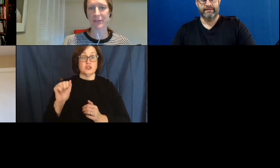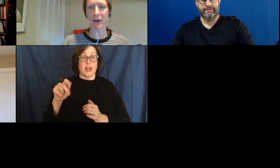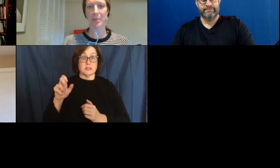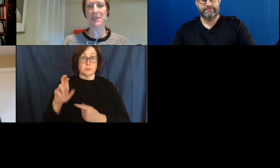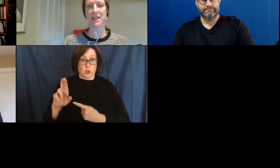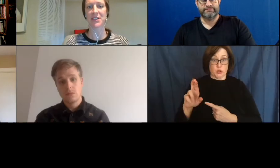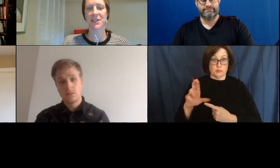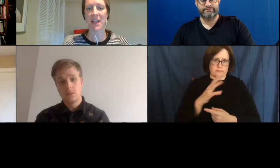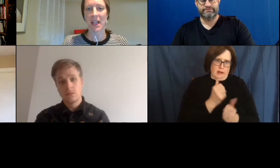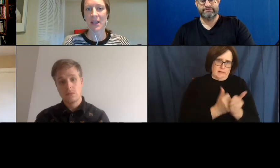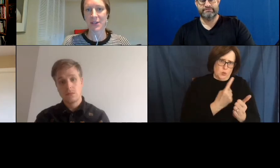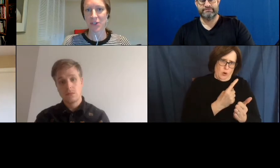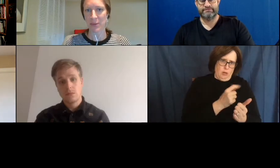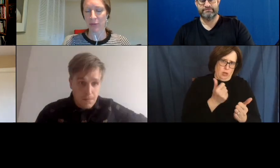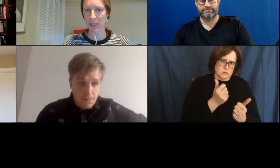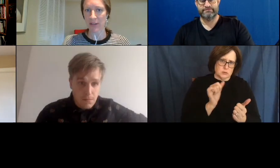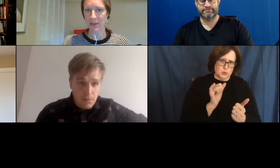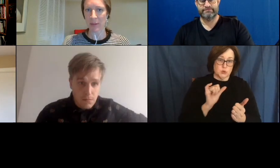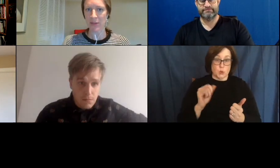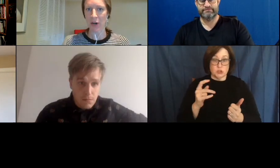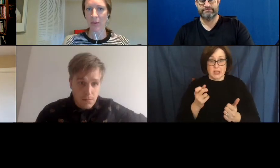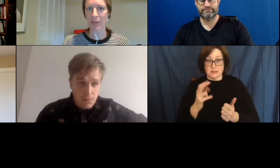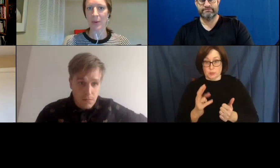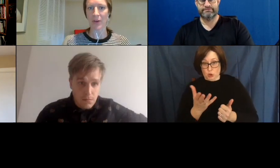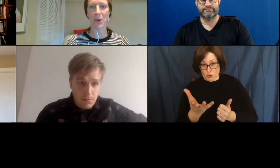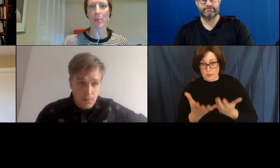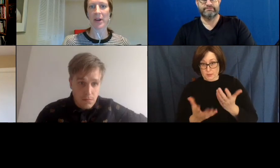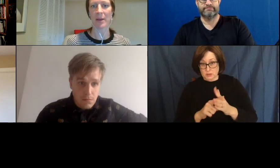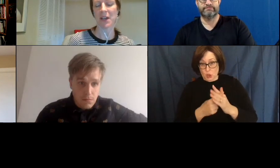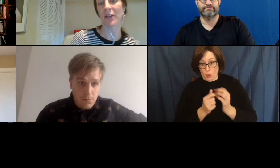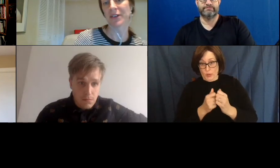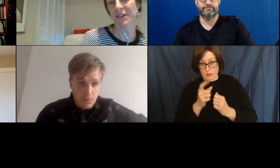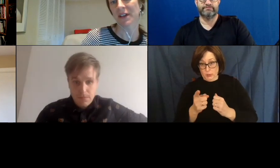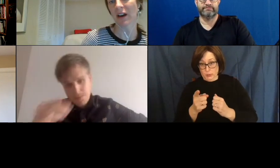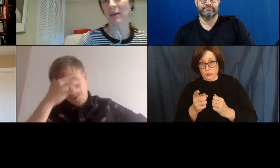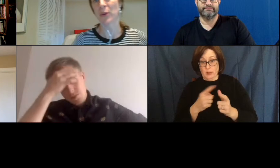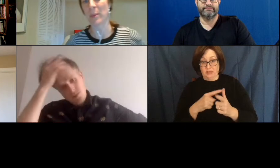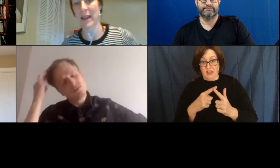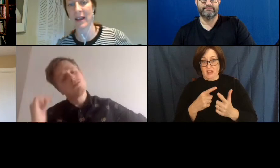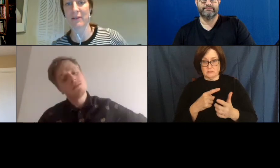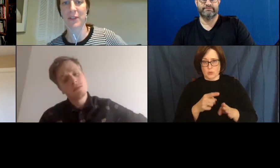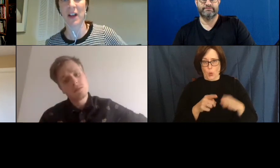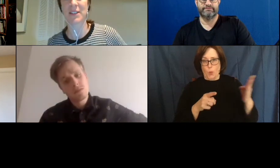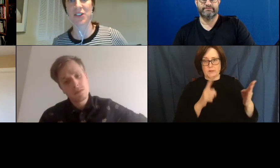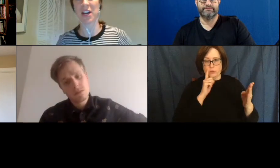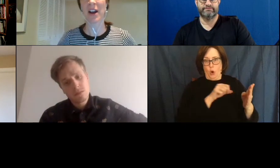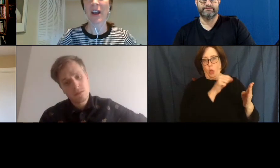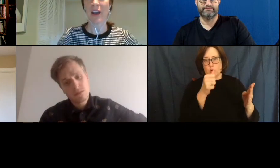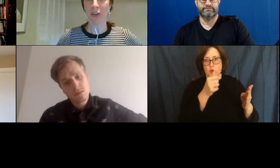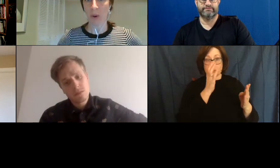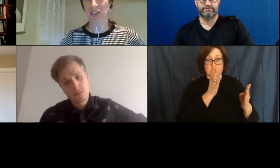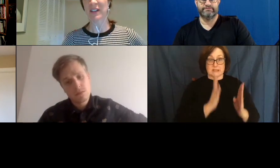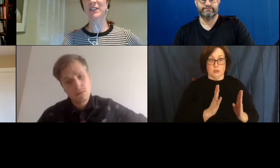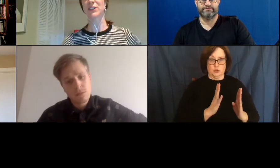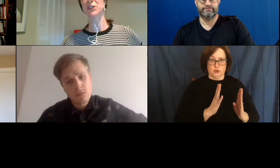other presenters. And so Jesper, if we can maybe start with you and also open it up to others who may have thoughts to share. The question